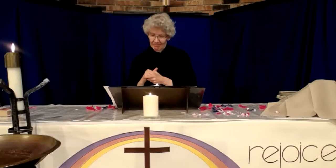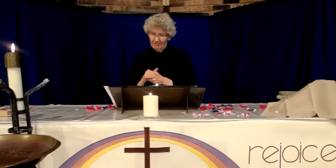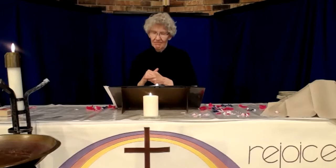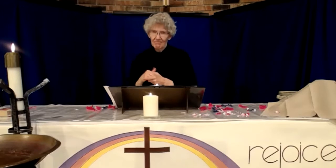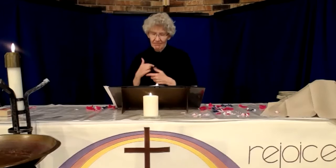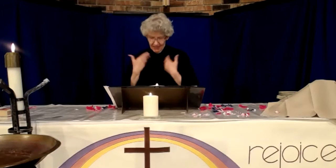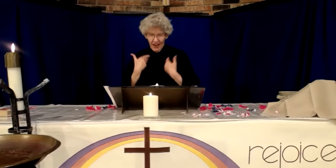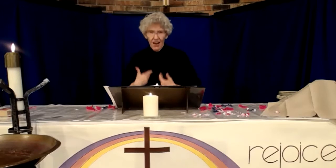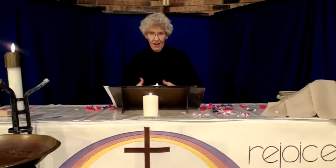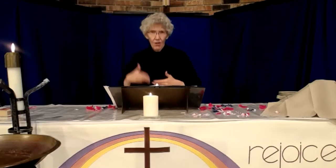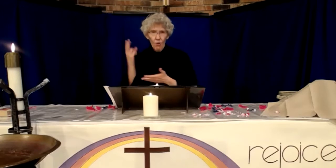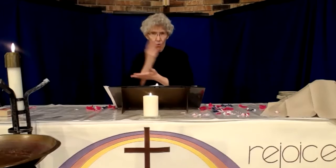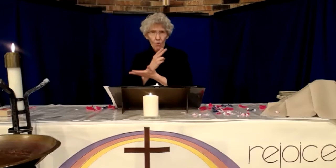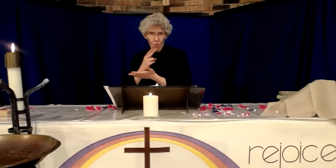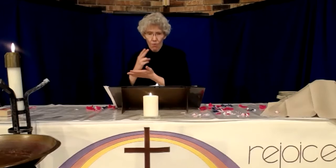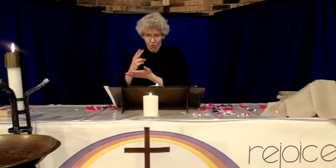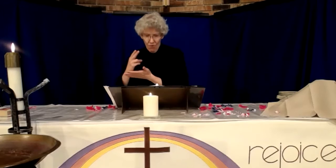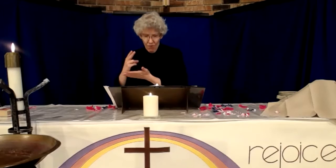me in the grave.